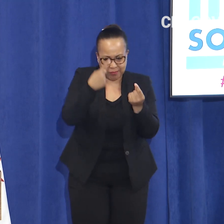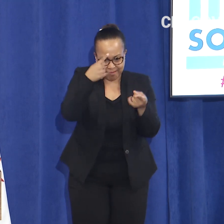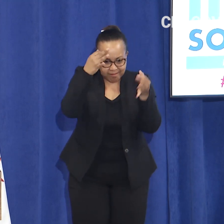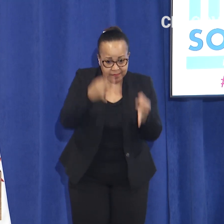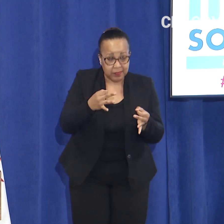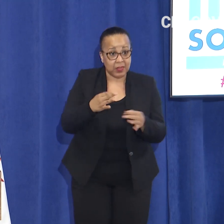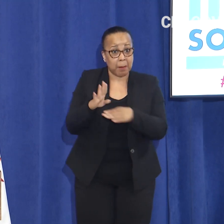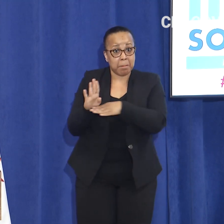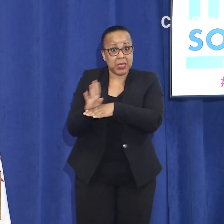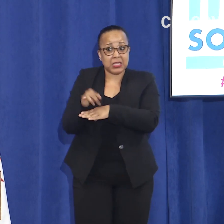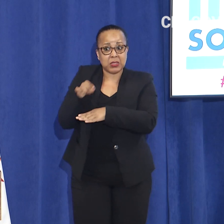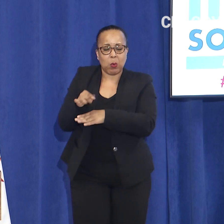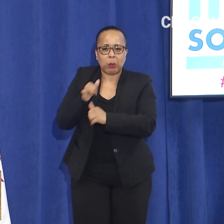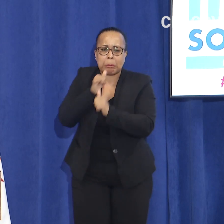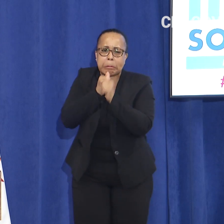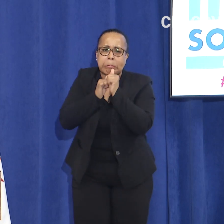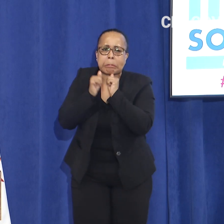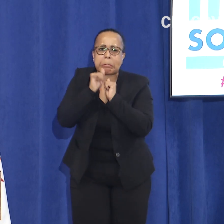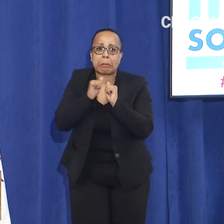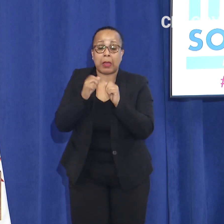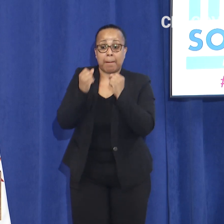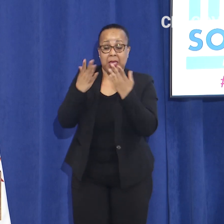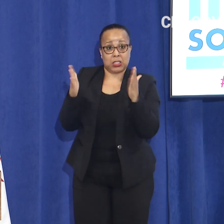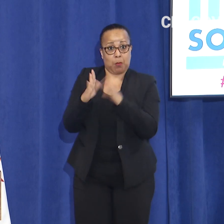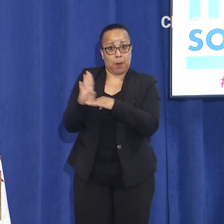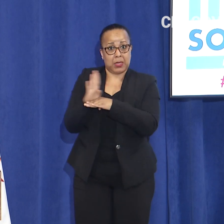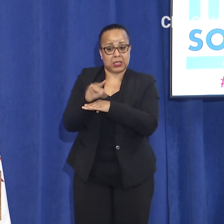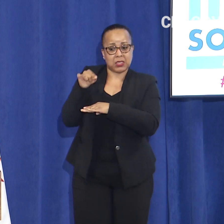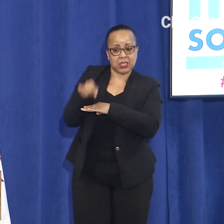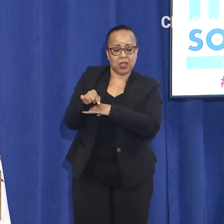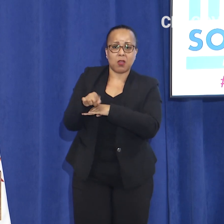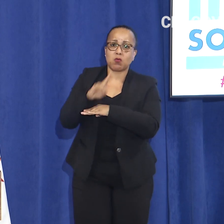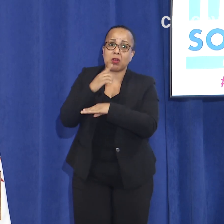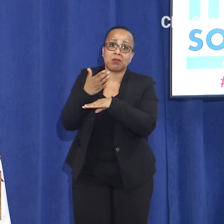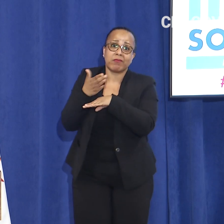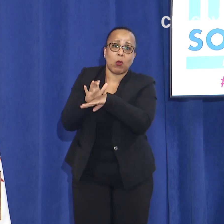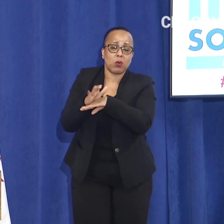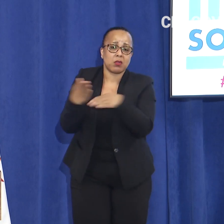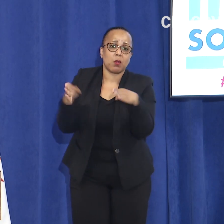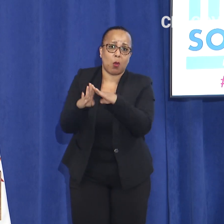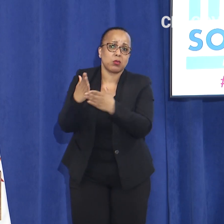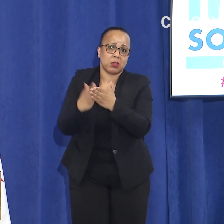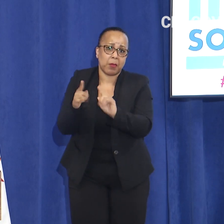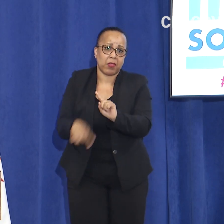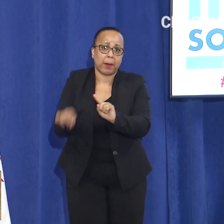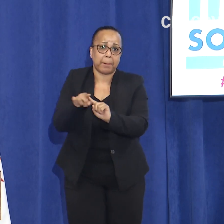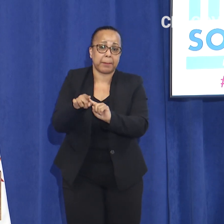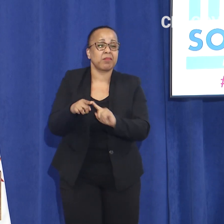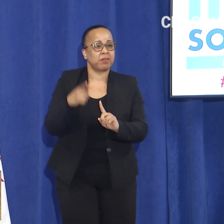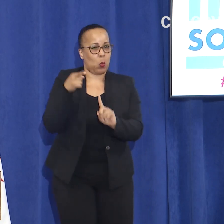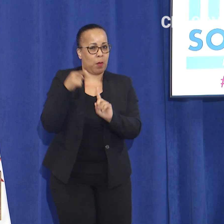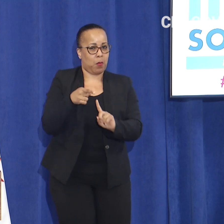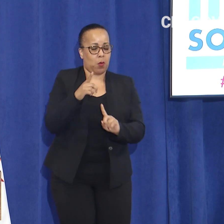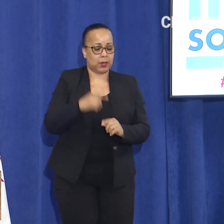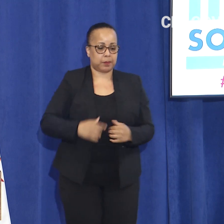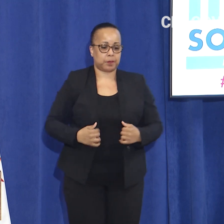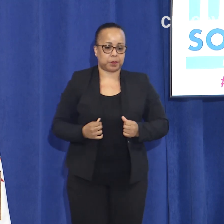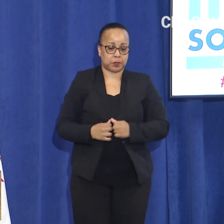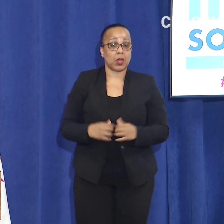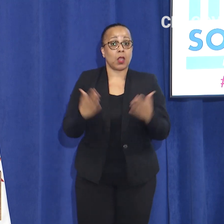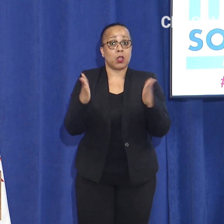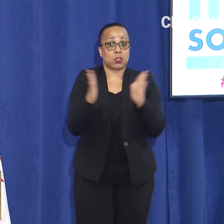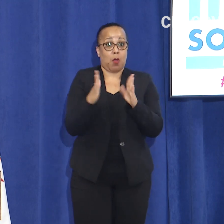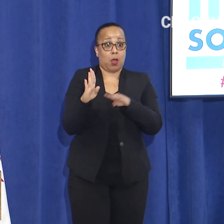have been suffering, and many of our small businesses, unfortunately, have been forced to close. Case in point, our